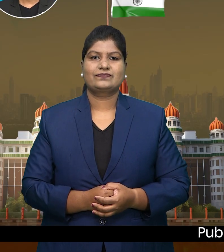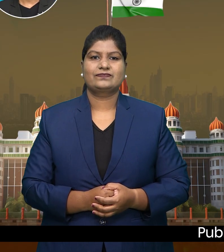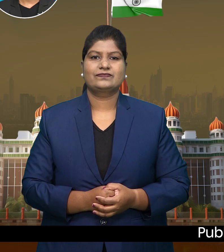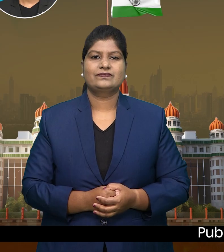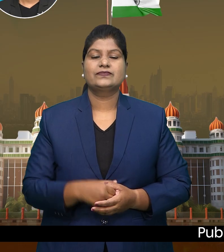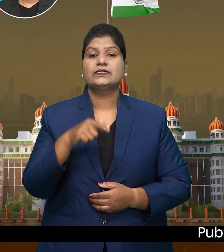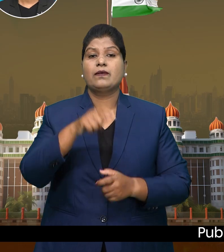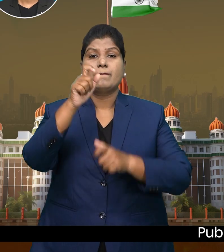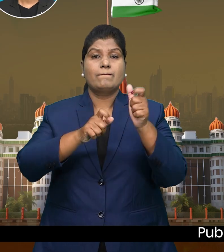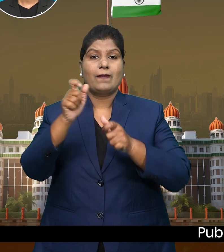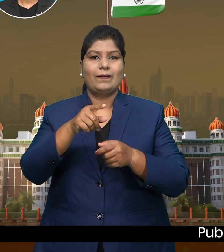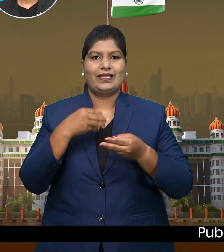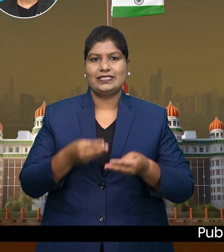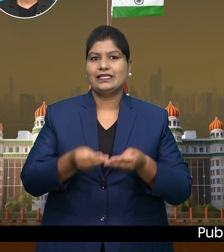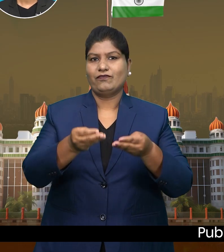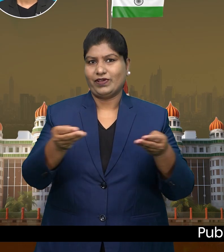Public amenities.